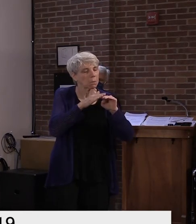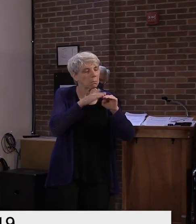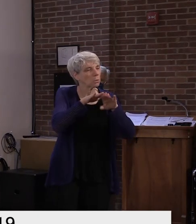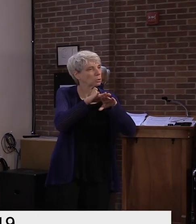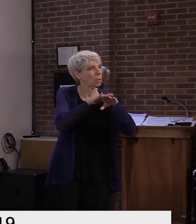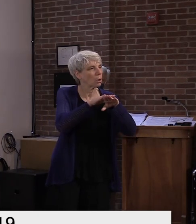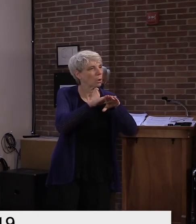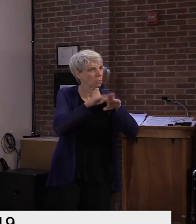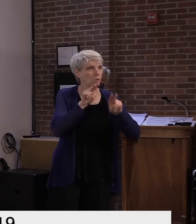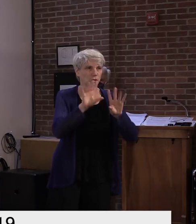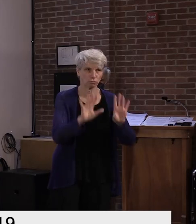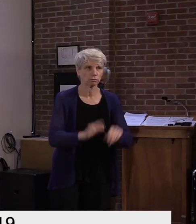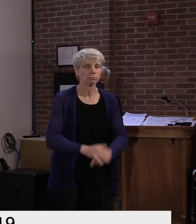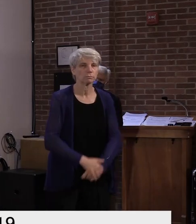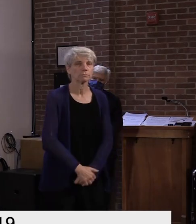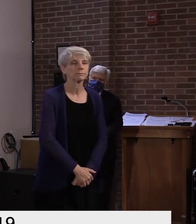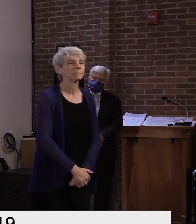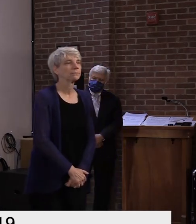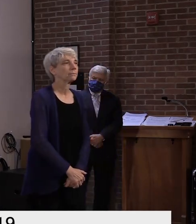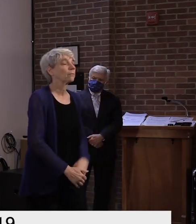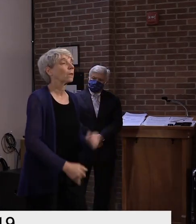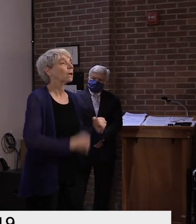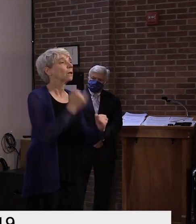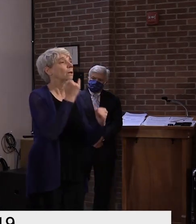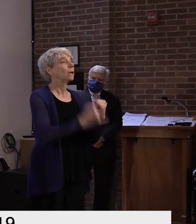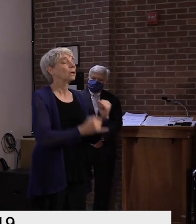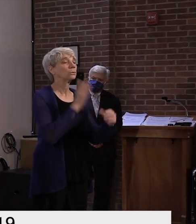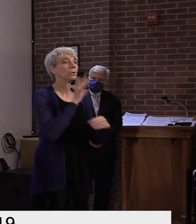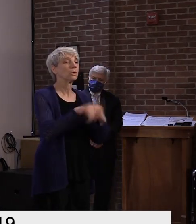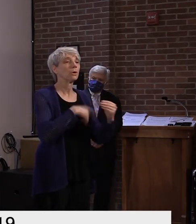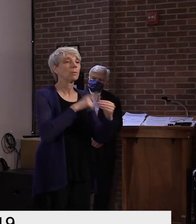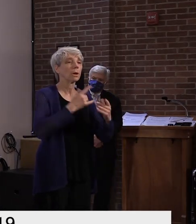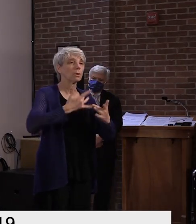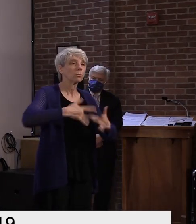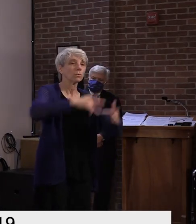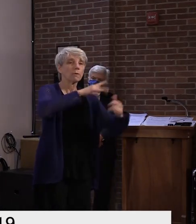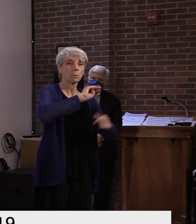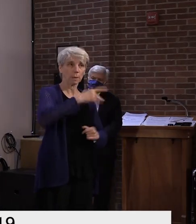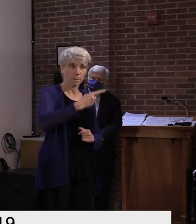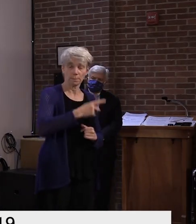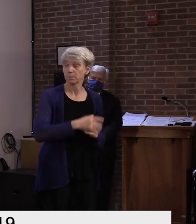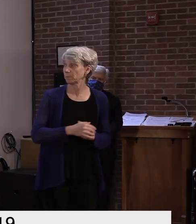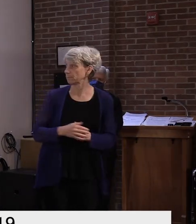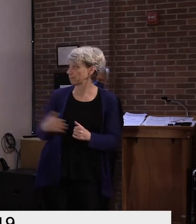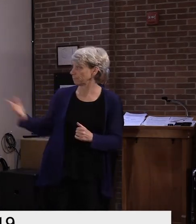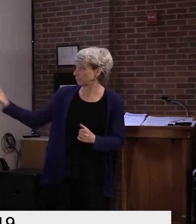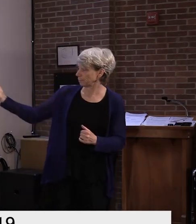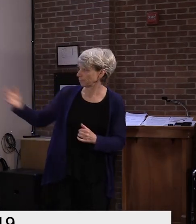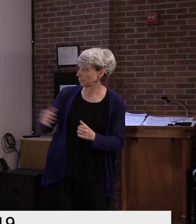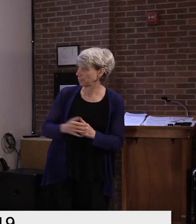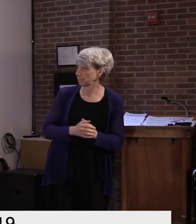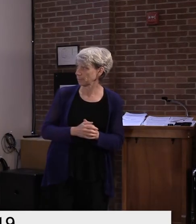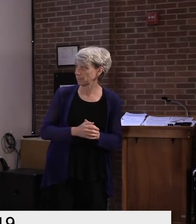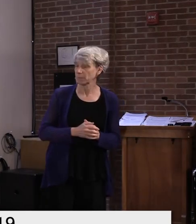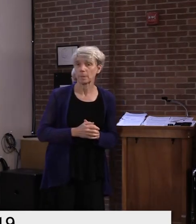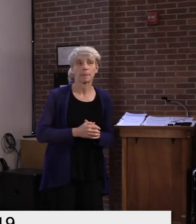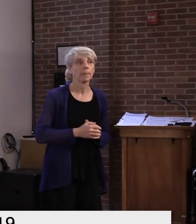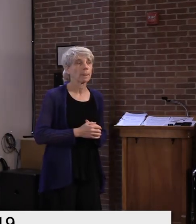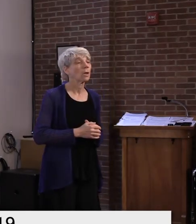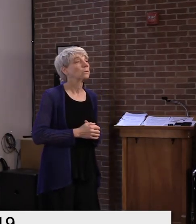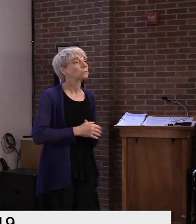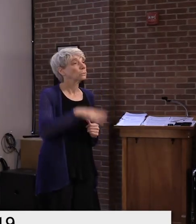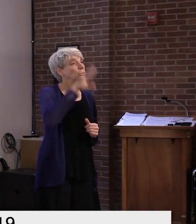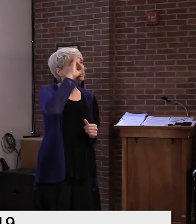the moment. Turning finally to our travel map update, you'll see here that we have seen